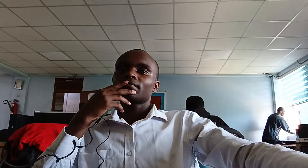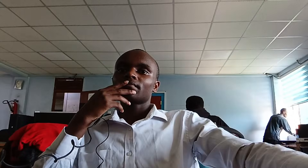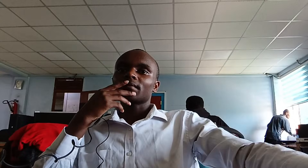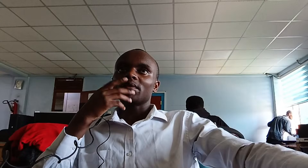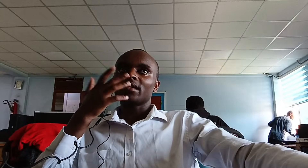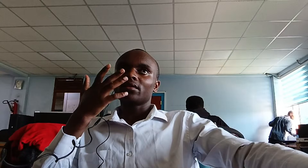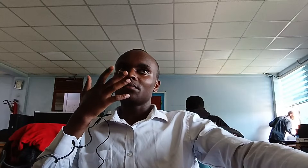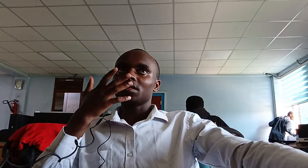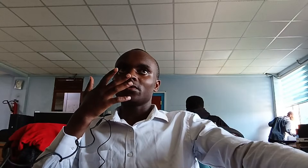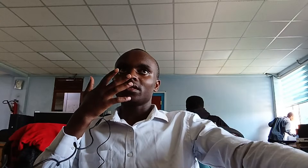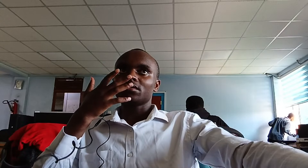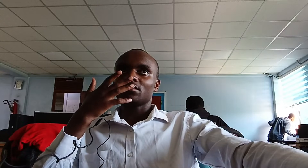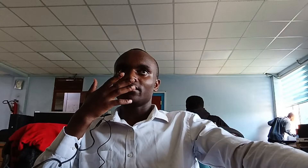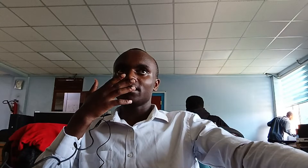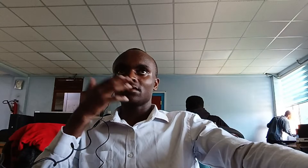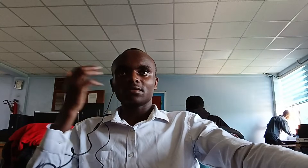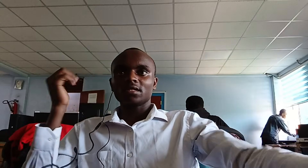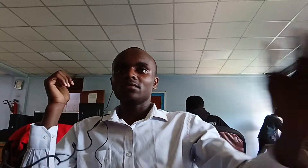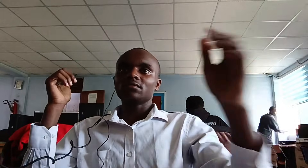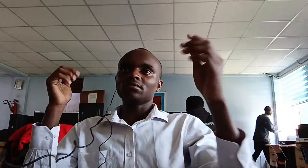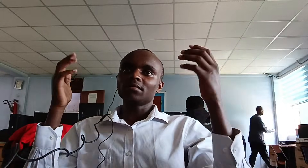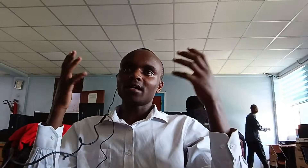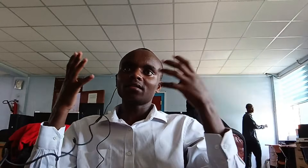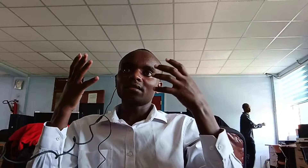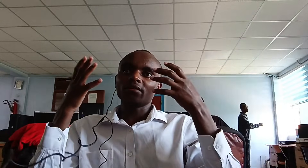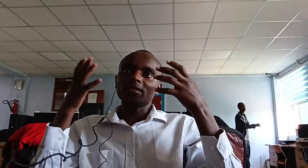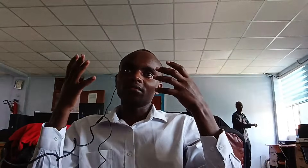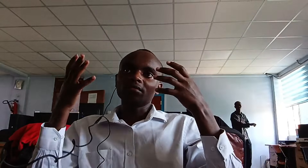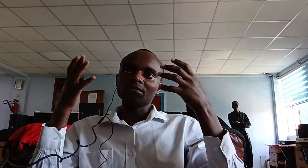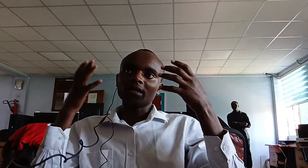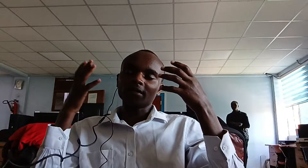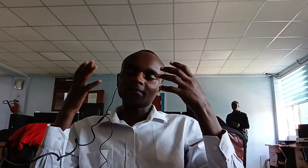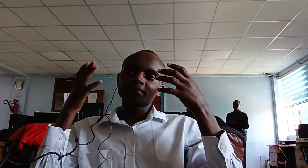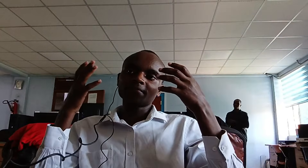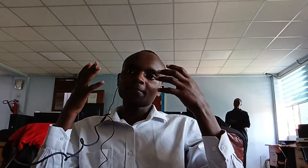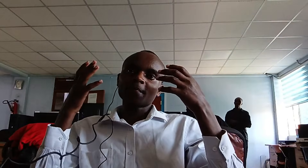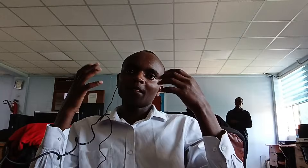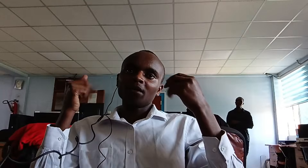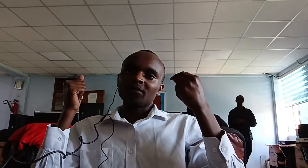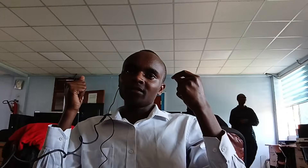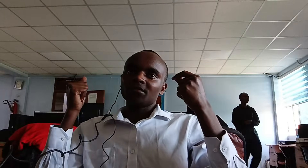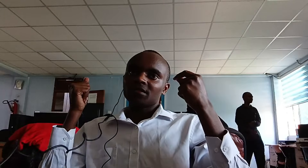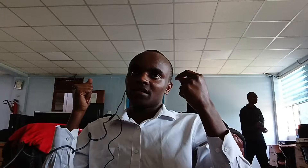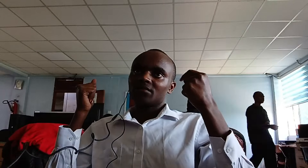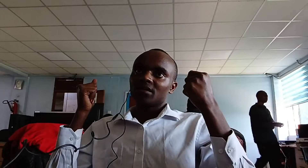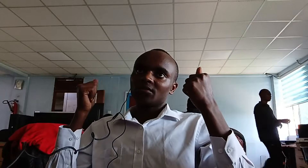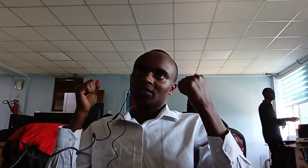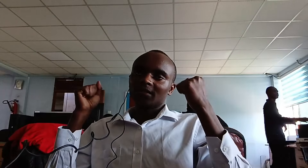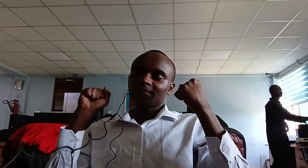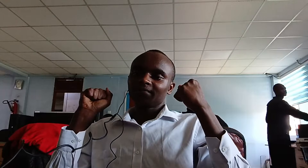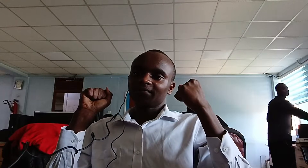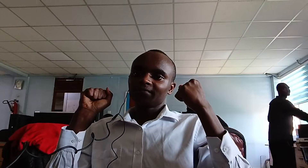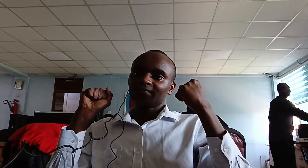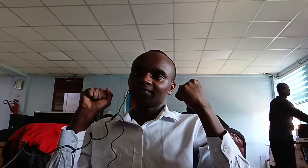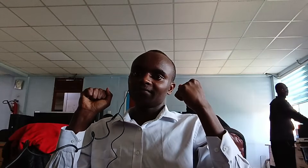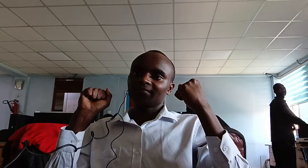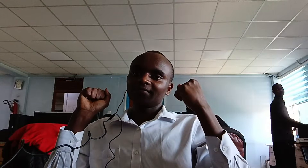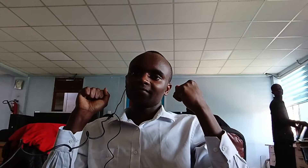Maybe another topic you want us to revise, because I know right now your exam is around the corner.